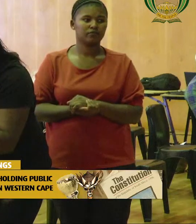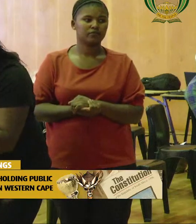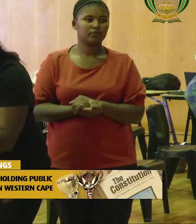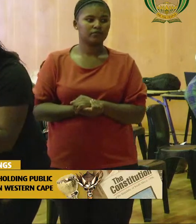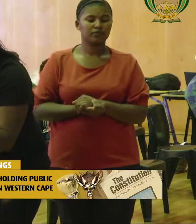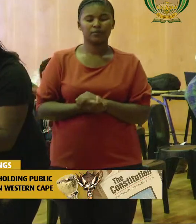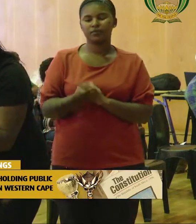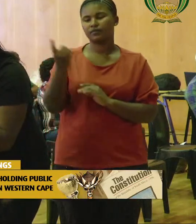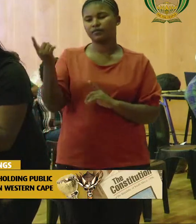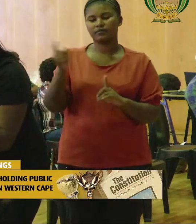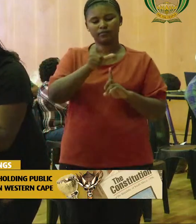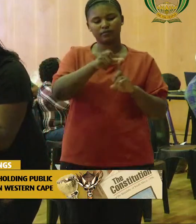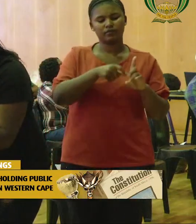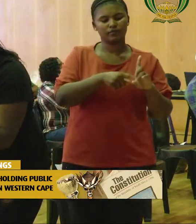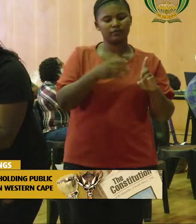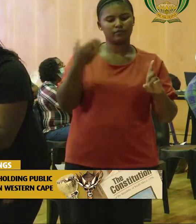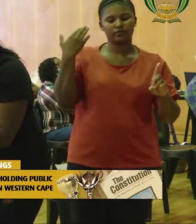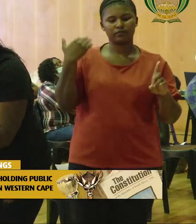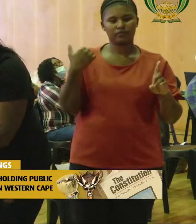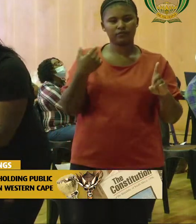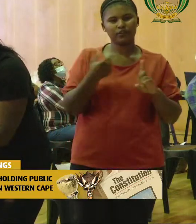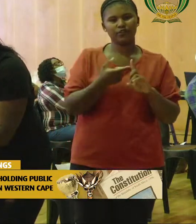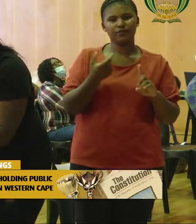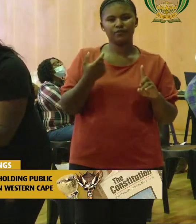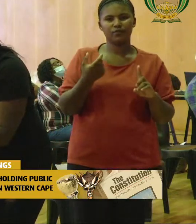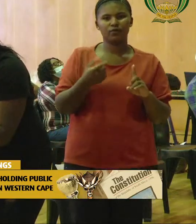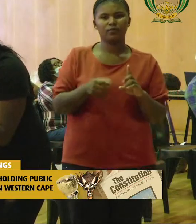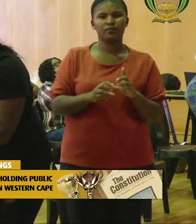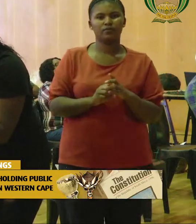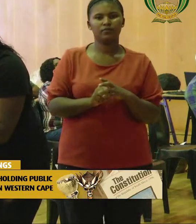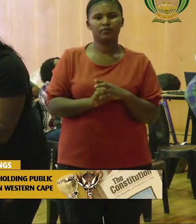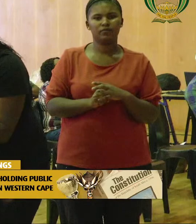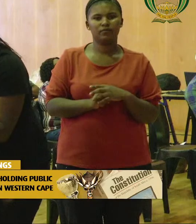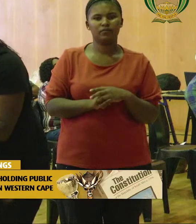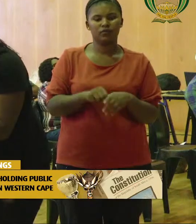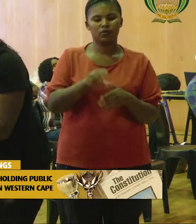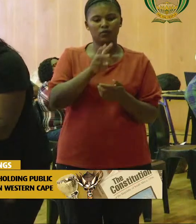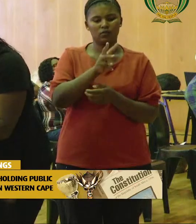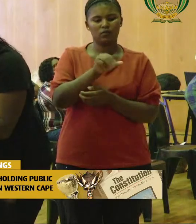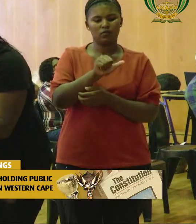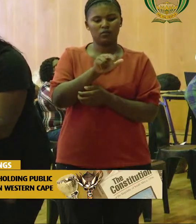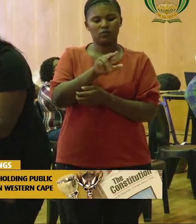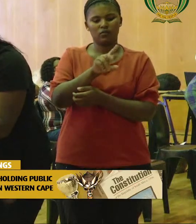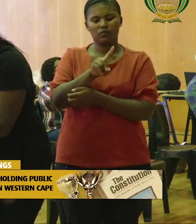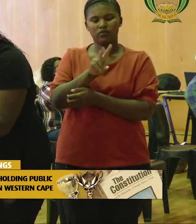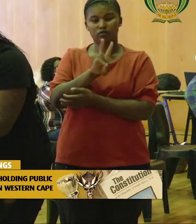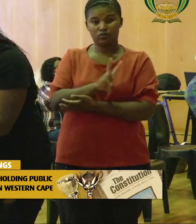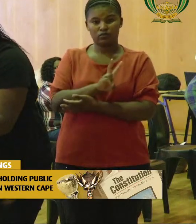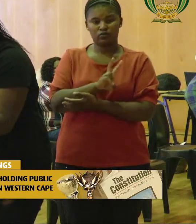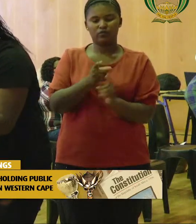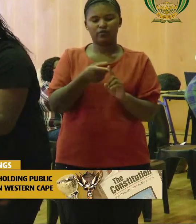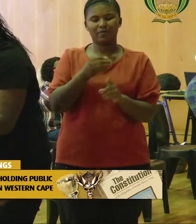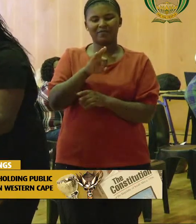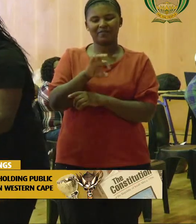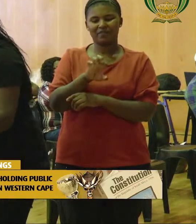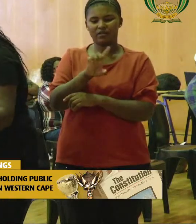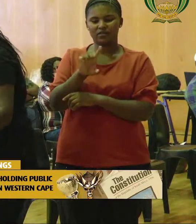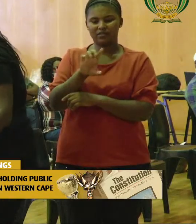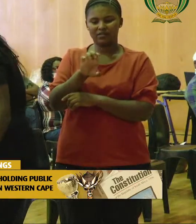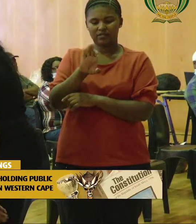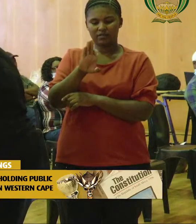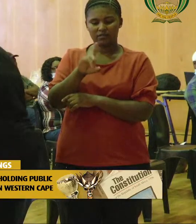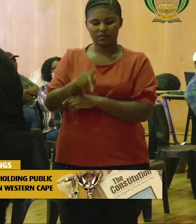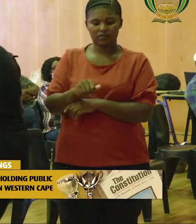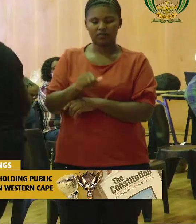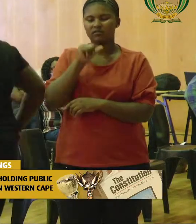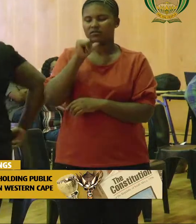Previous speaker is a Ward 2 councillor from the Fezeka Loliwe branch. They don't support